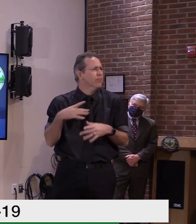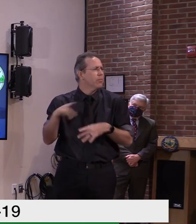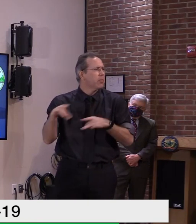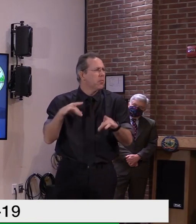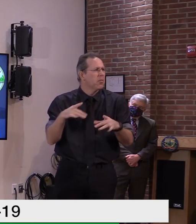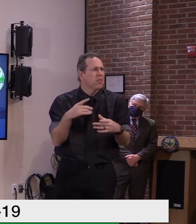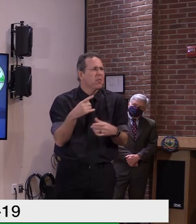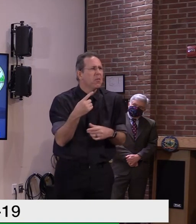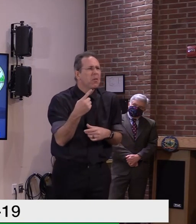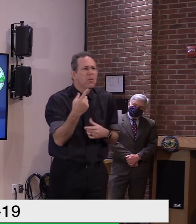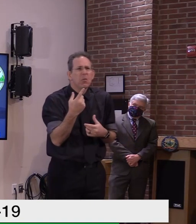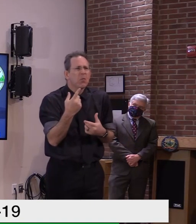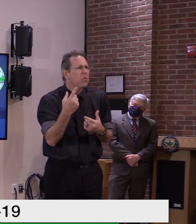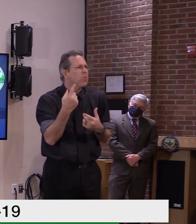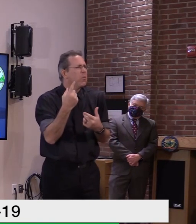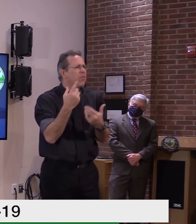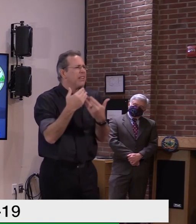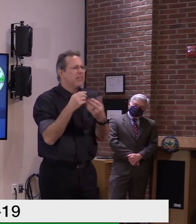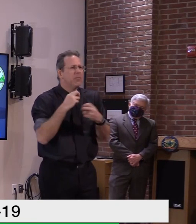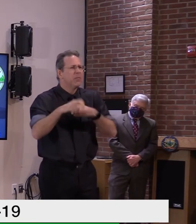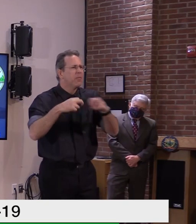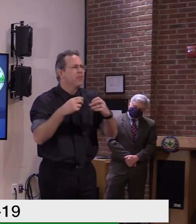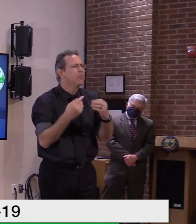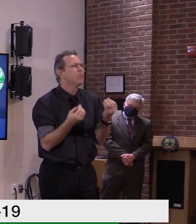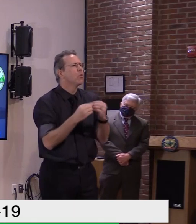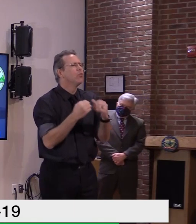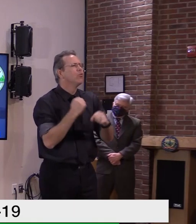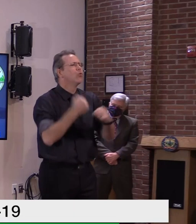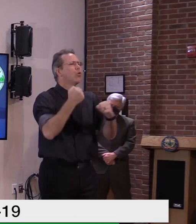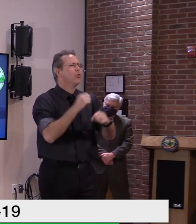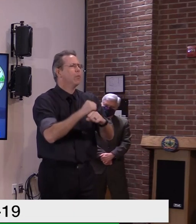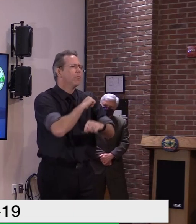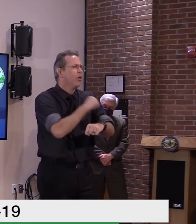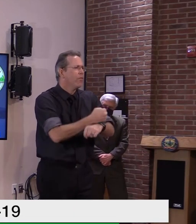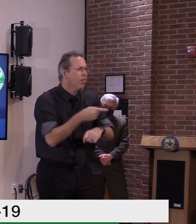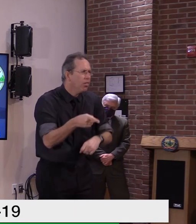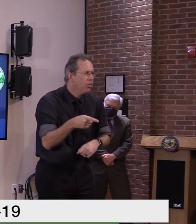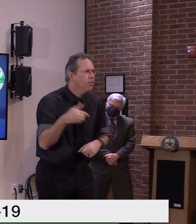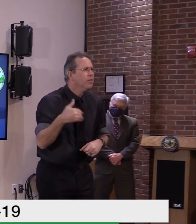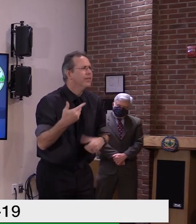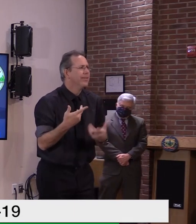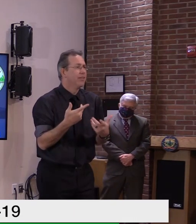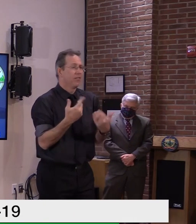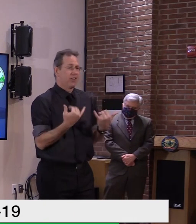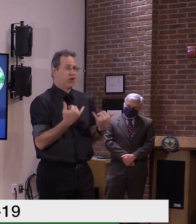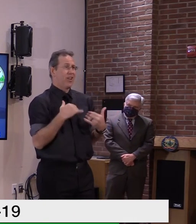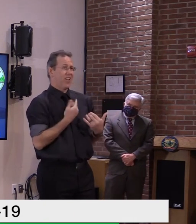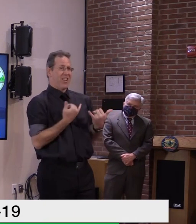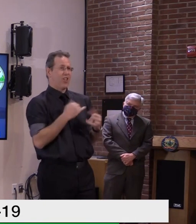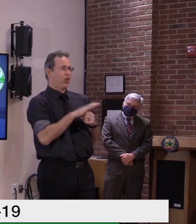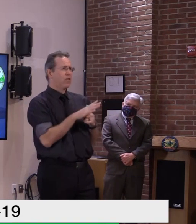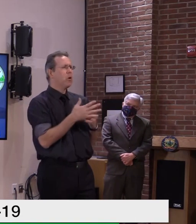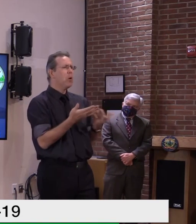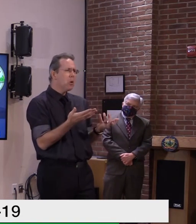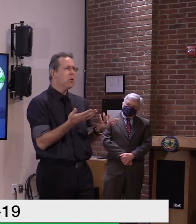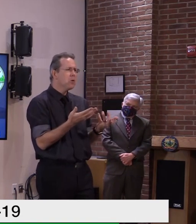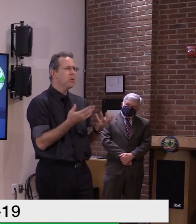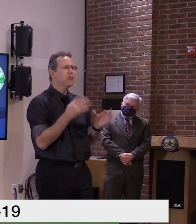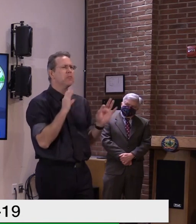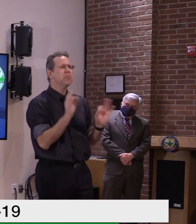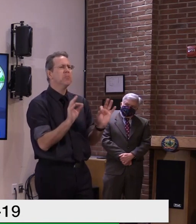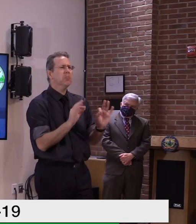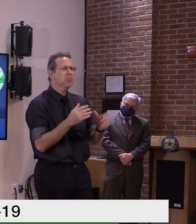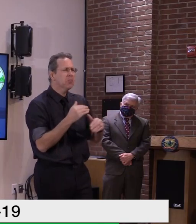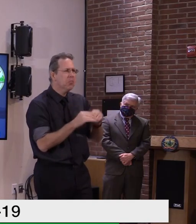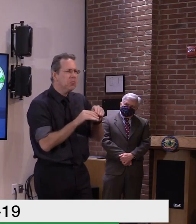give it to more people than the older version of the coronavirus, which, by the way, isn't going anywhere. That's still